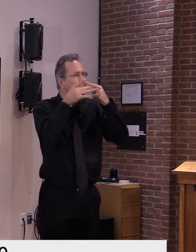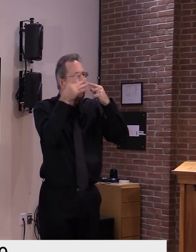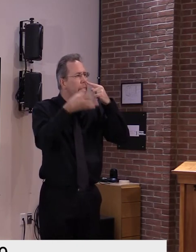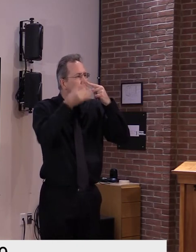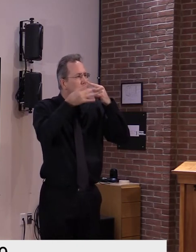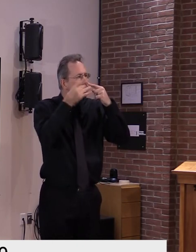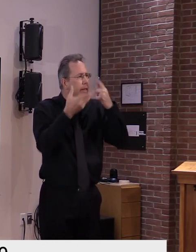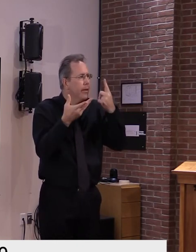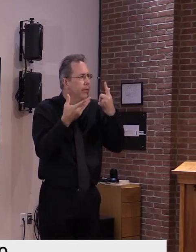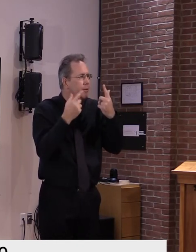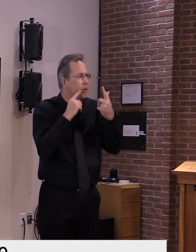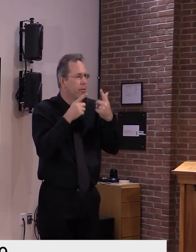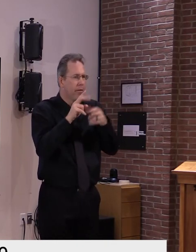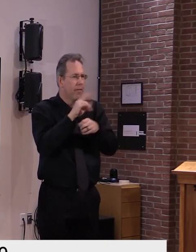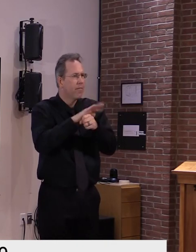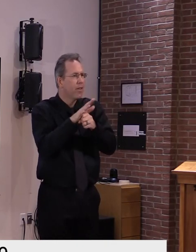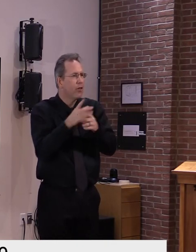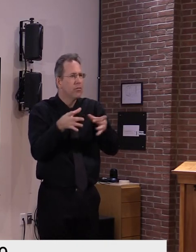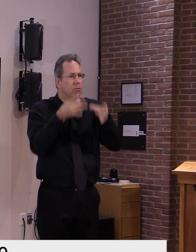their bloodstream?